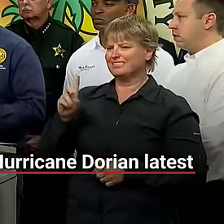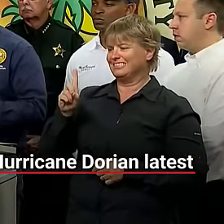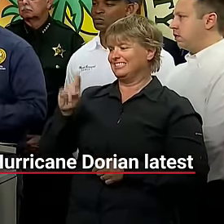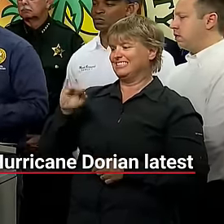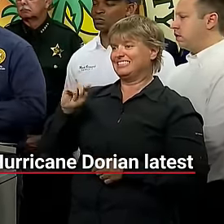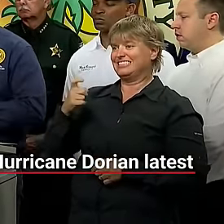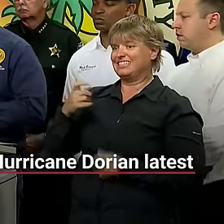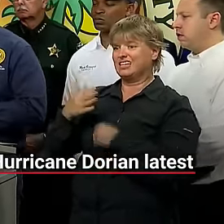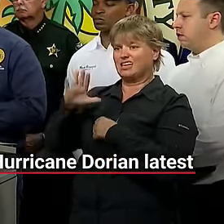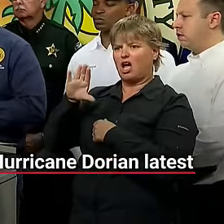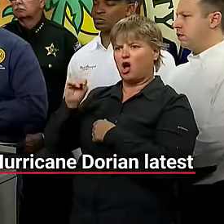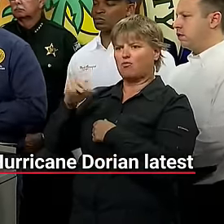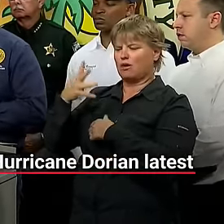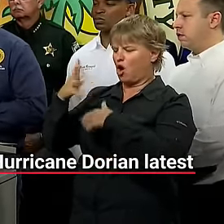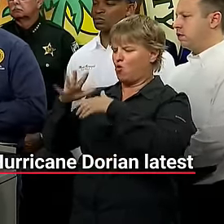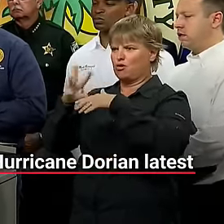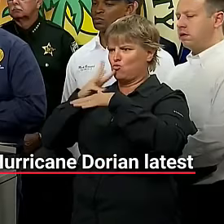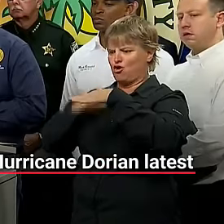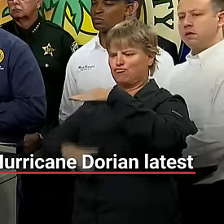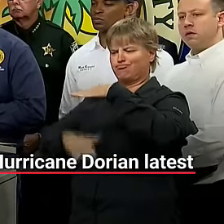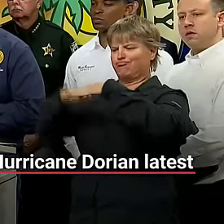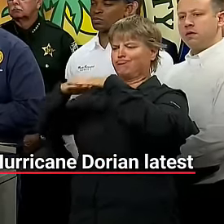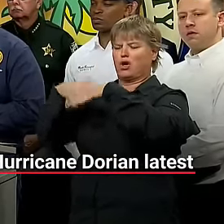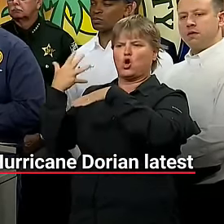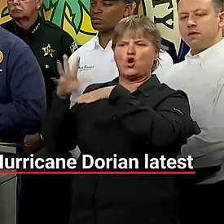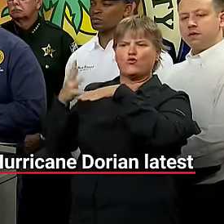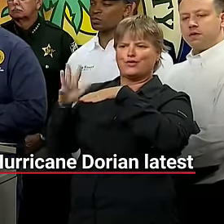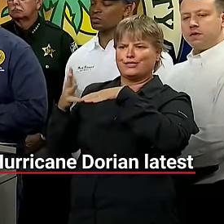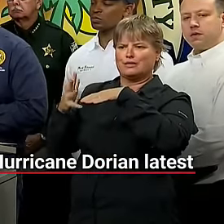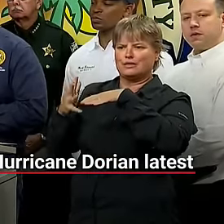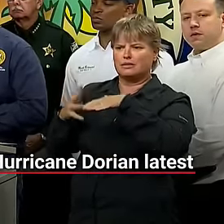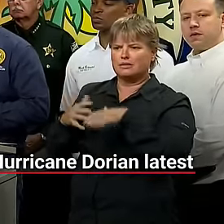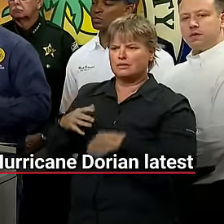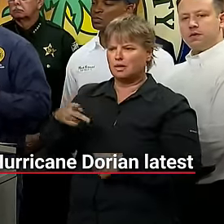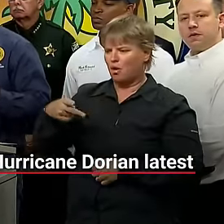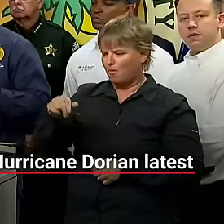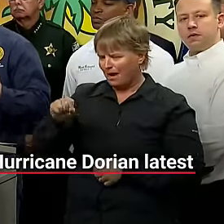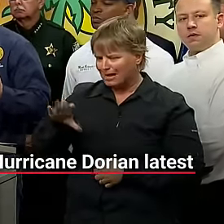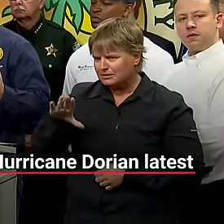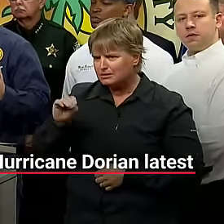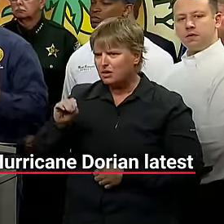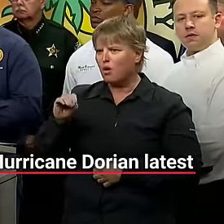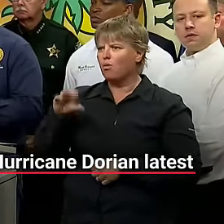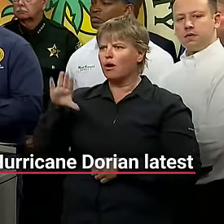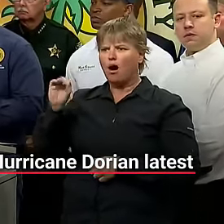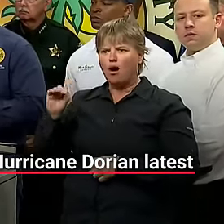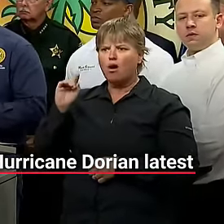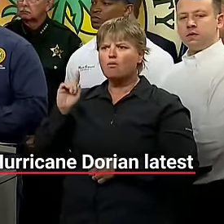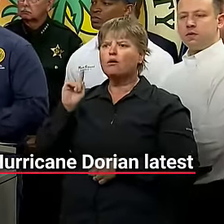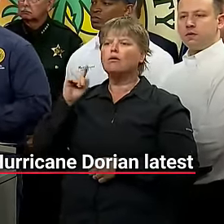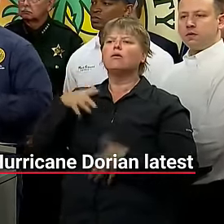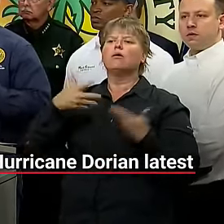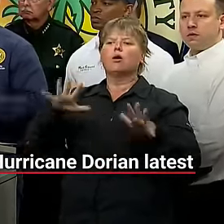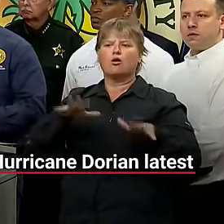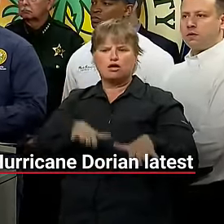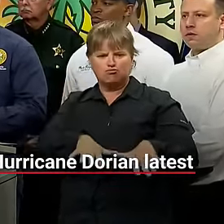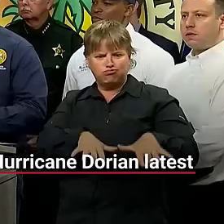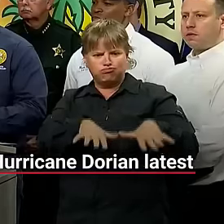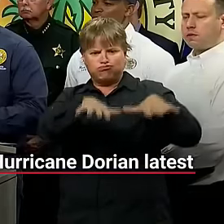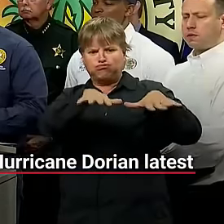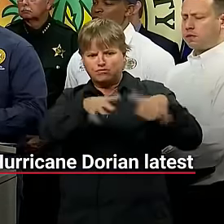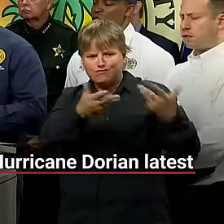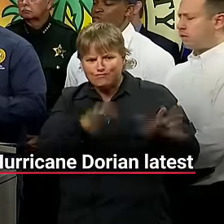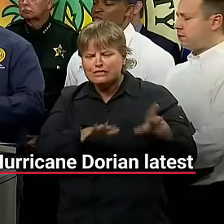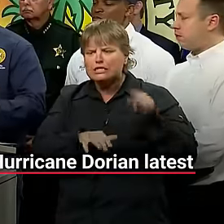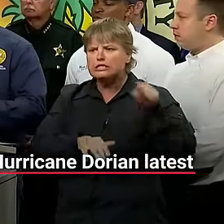going to be in a situation where you will absolutely see water levels rise. And so when you have a strong storm, obviously the wind can